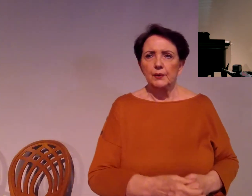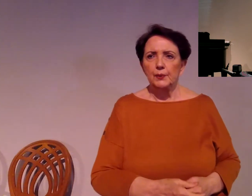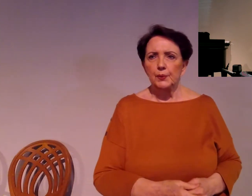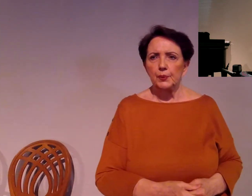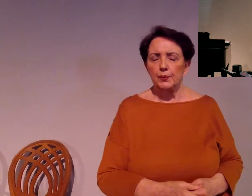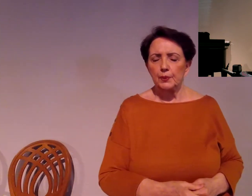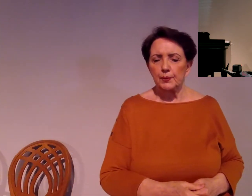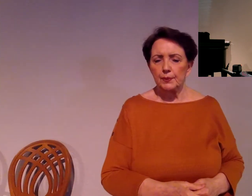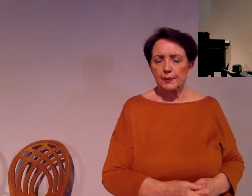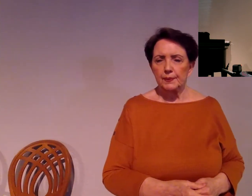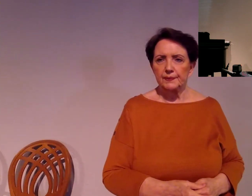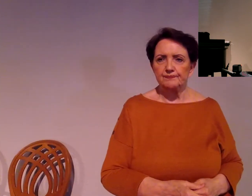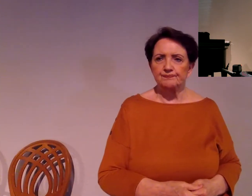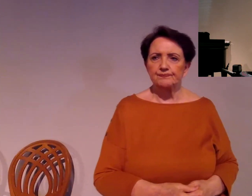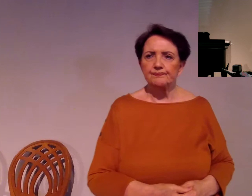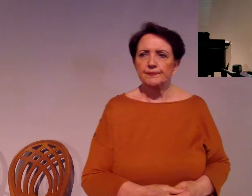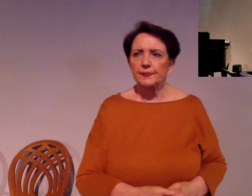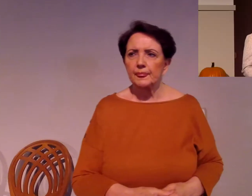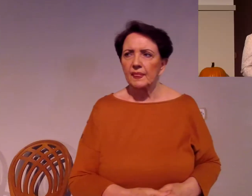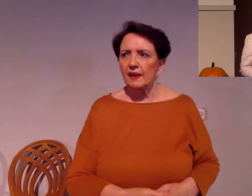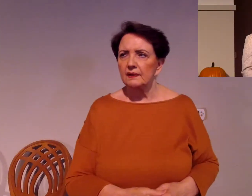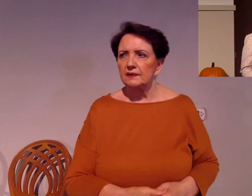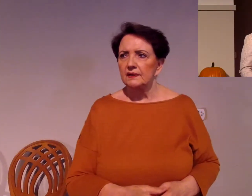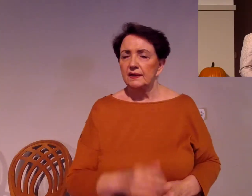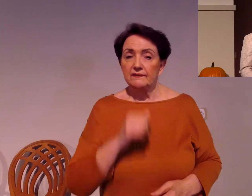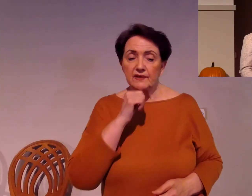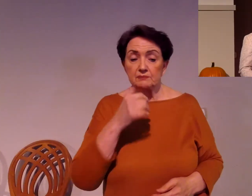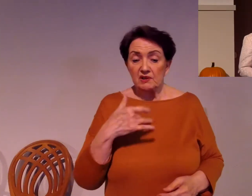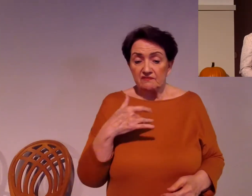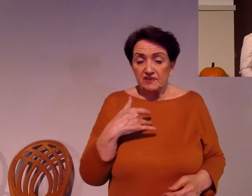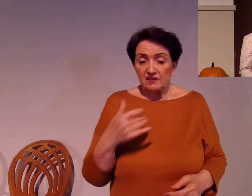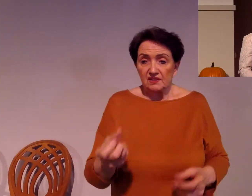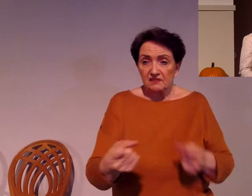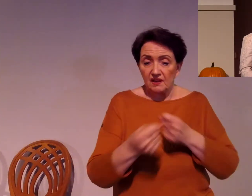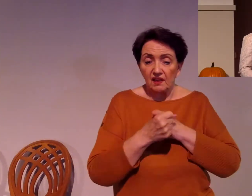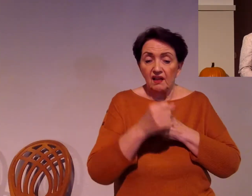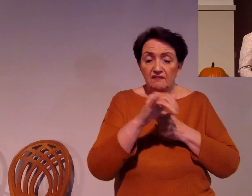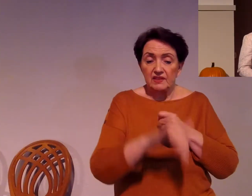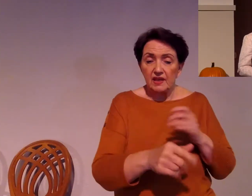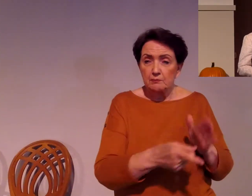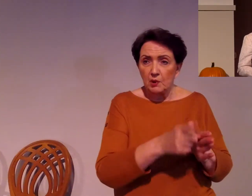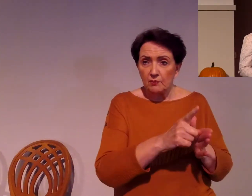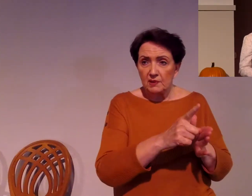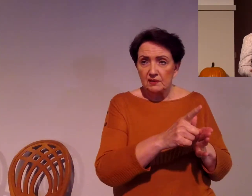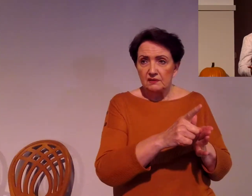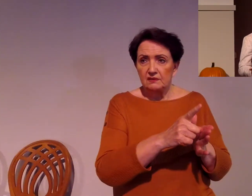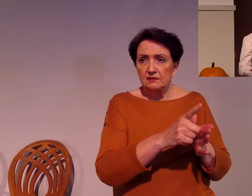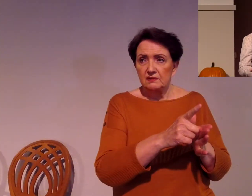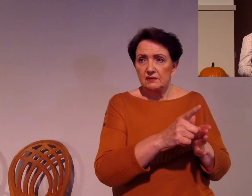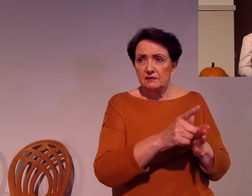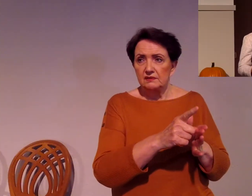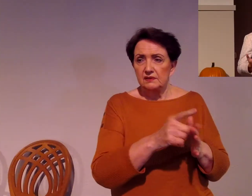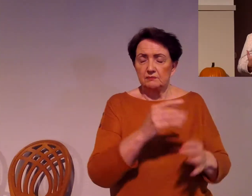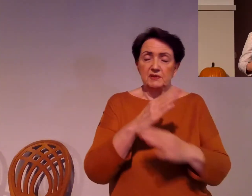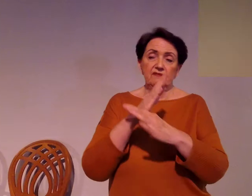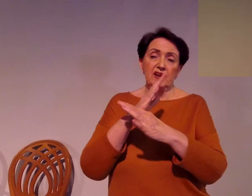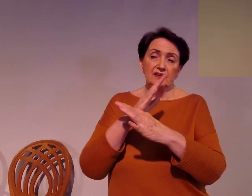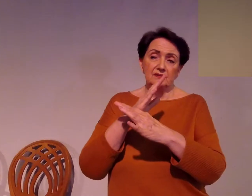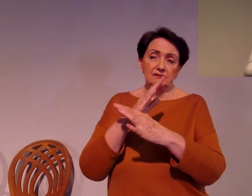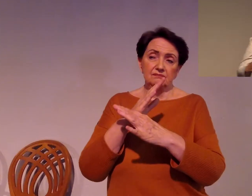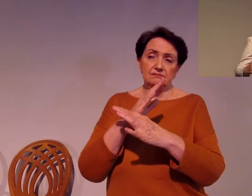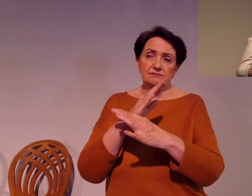And then if I'm not feeling the love right there in that moment and I'm deflecting it,